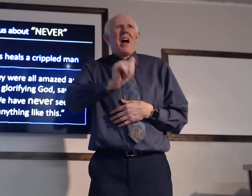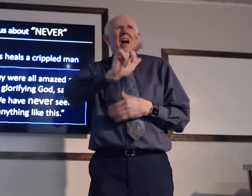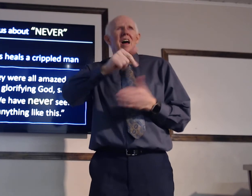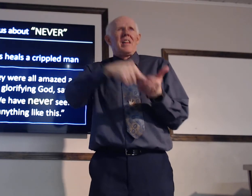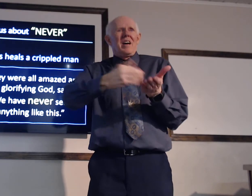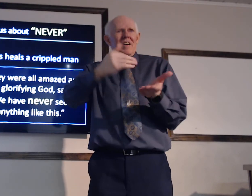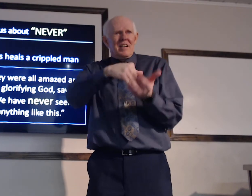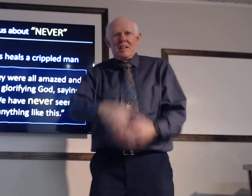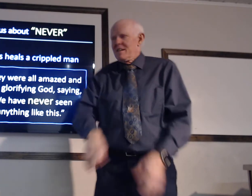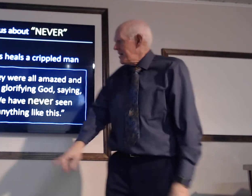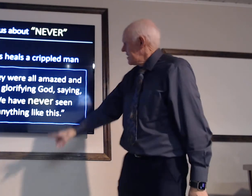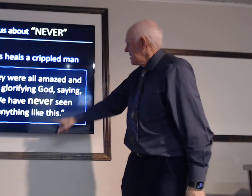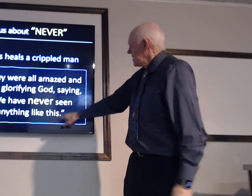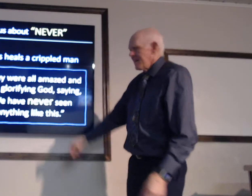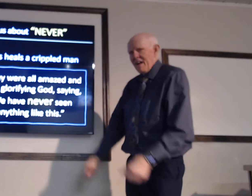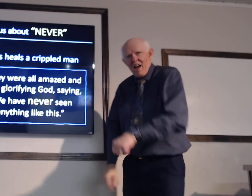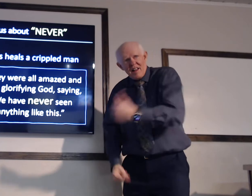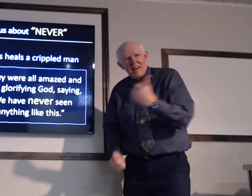anything like this.